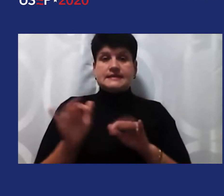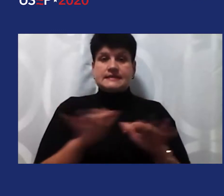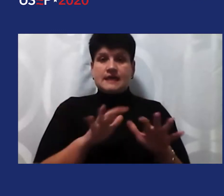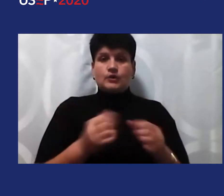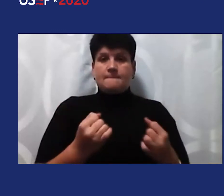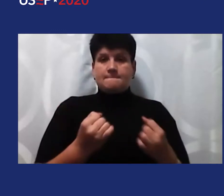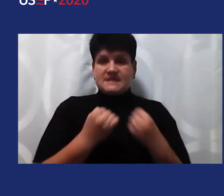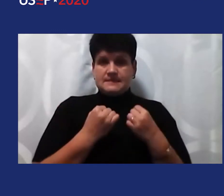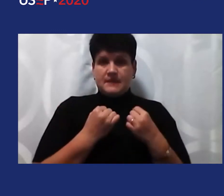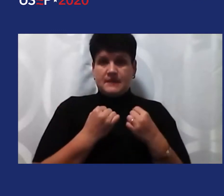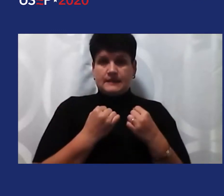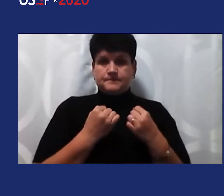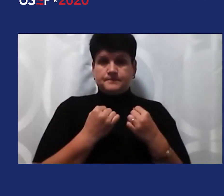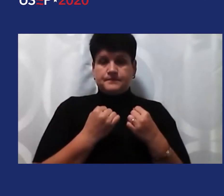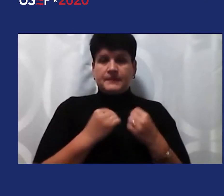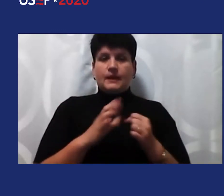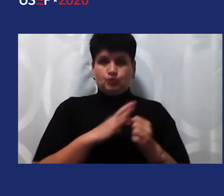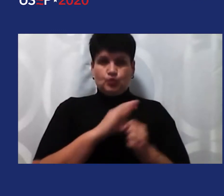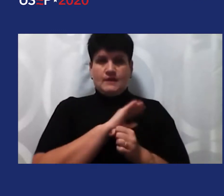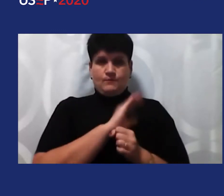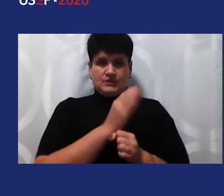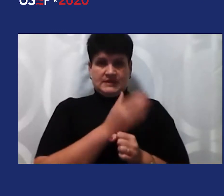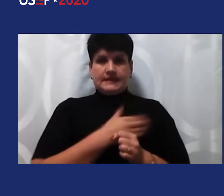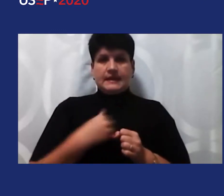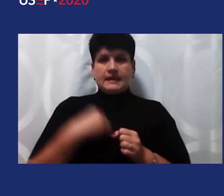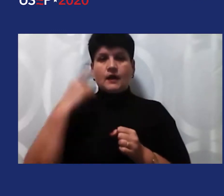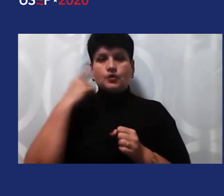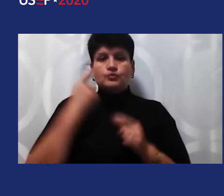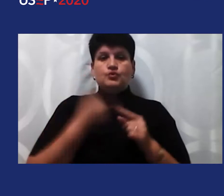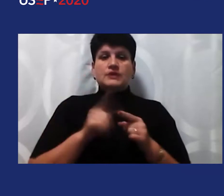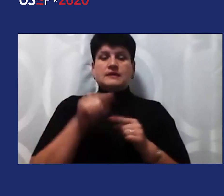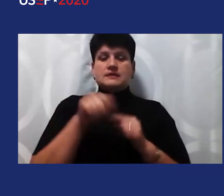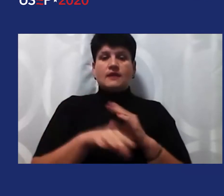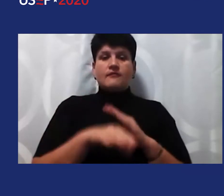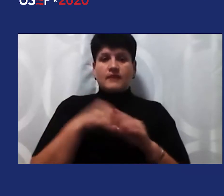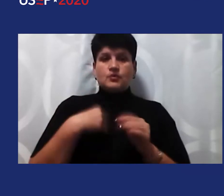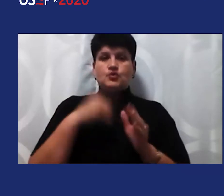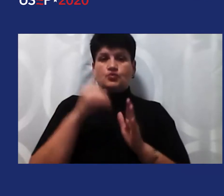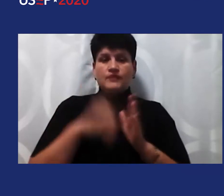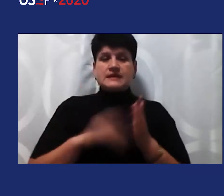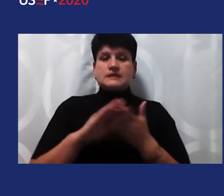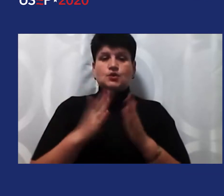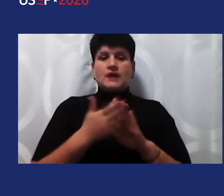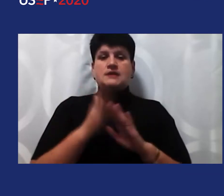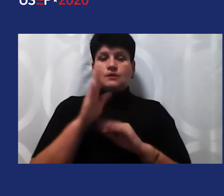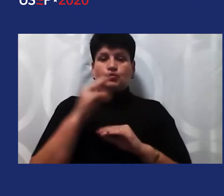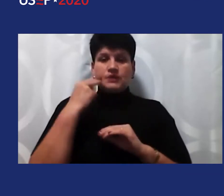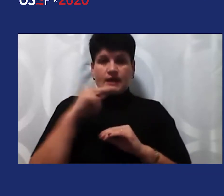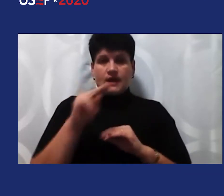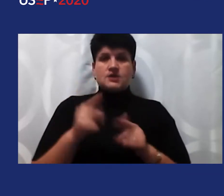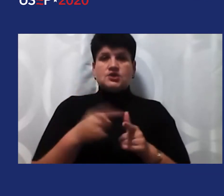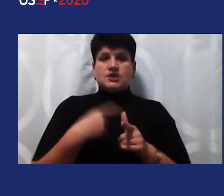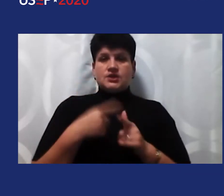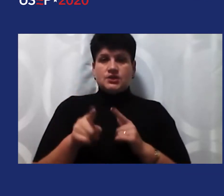number of scandals and investigations, and the uh, measures to prevent